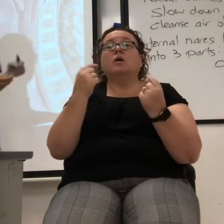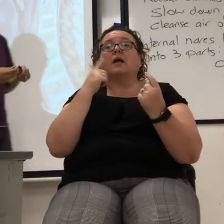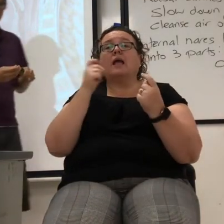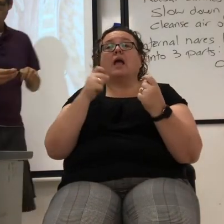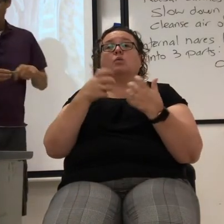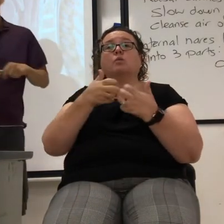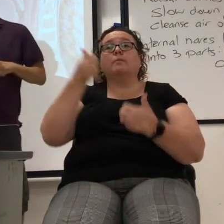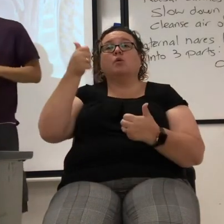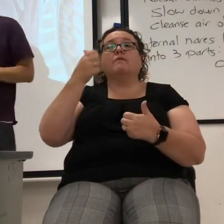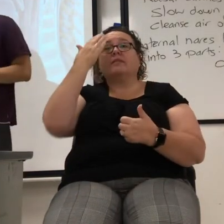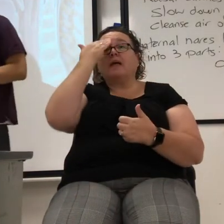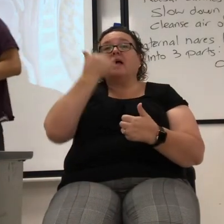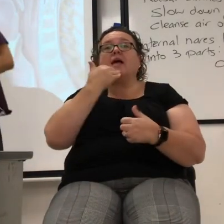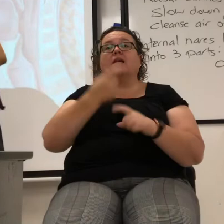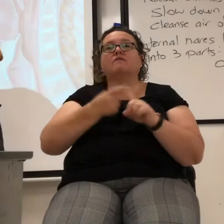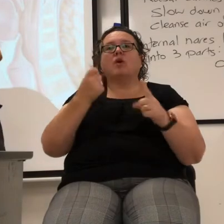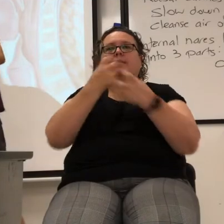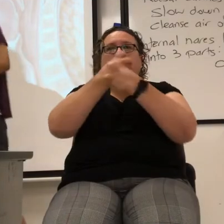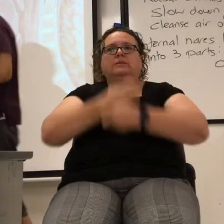spine.